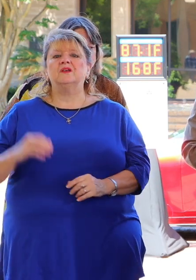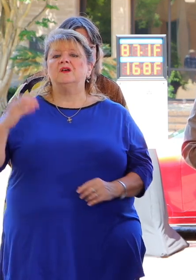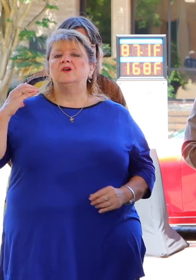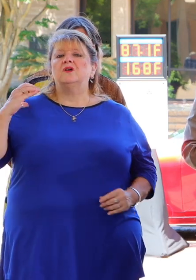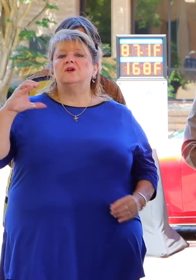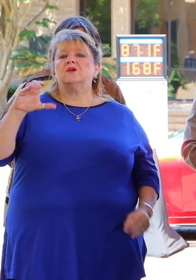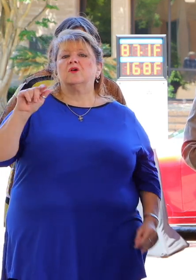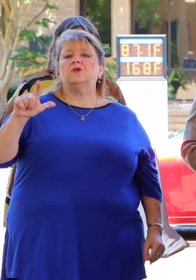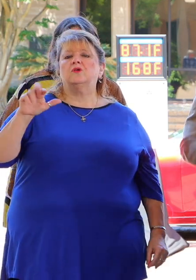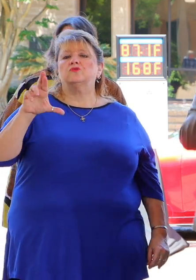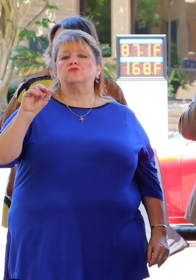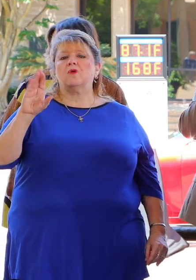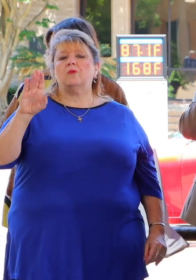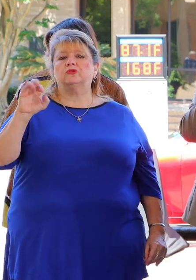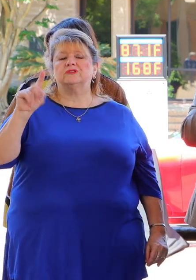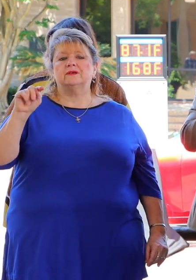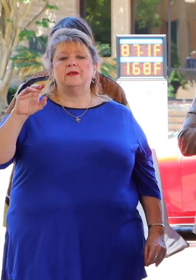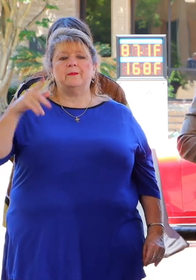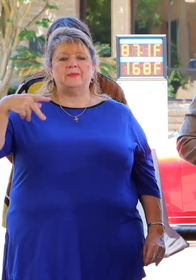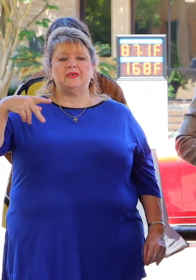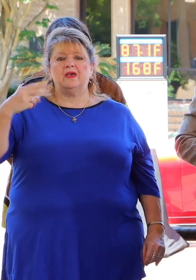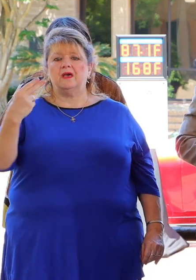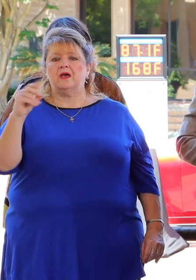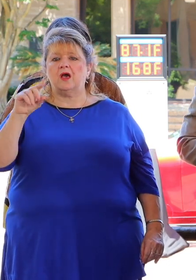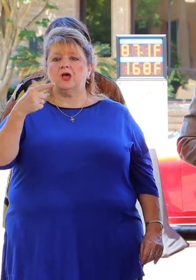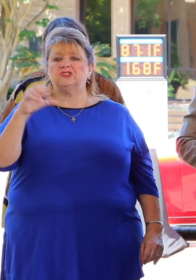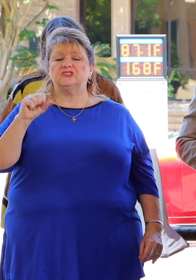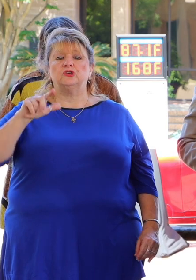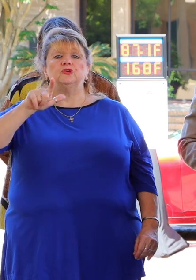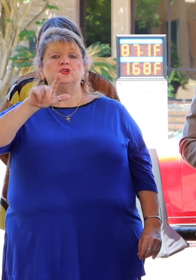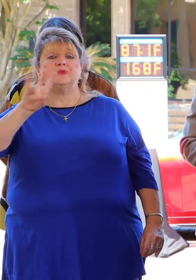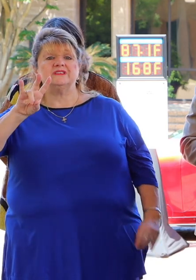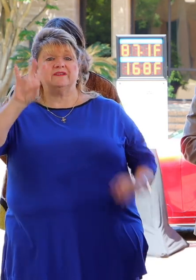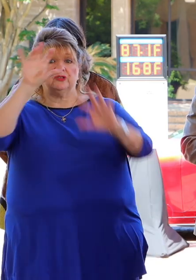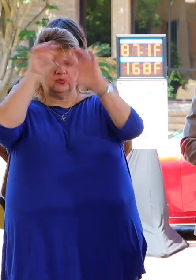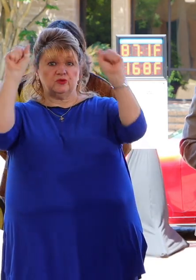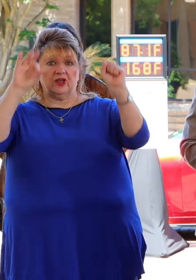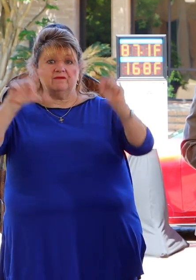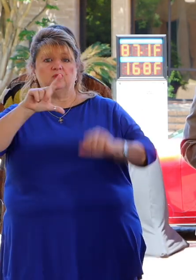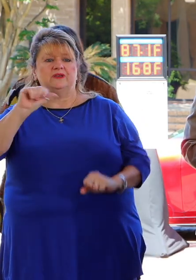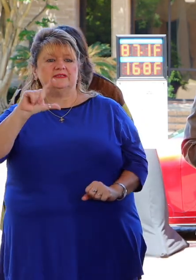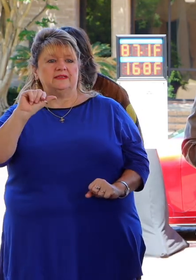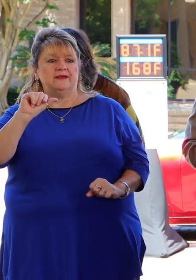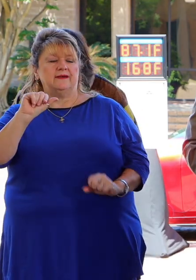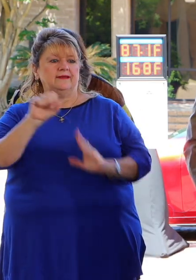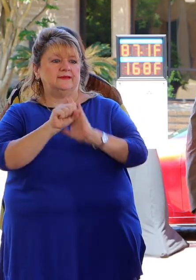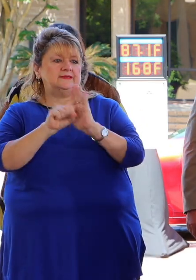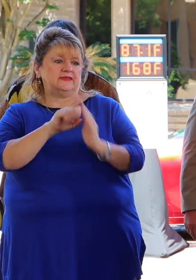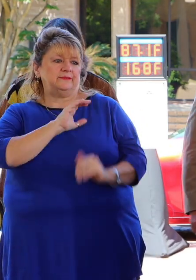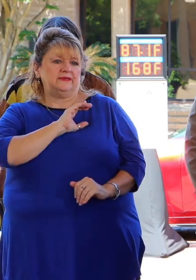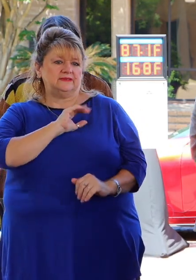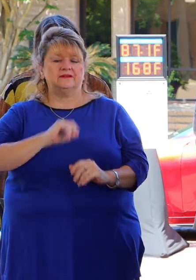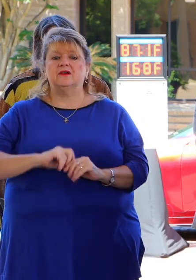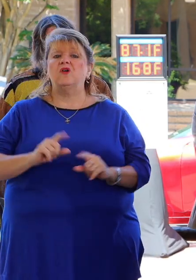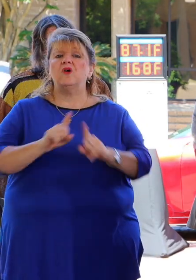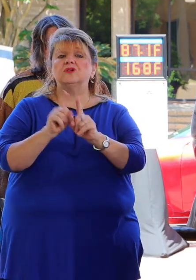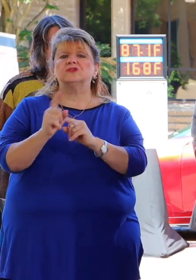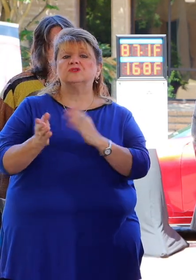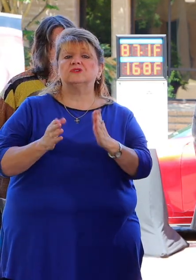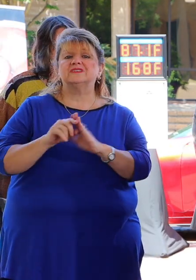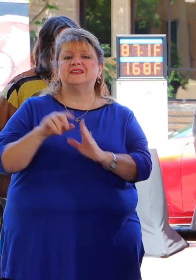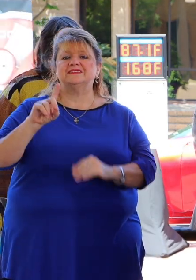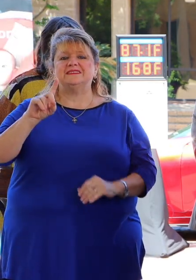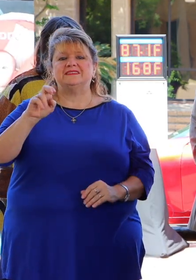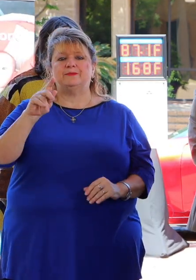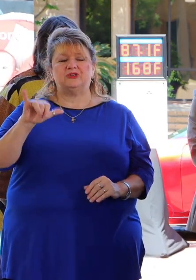Colonel Robert P. Hodges is the 27th Superintendent of Louisiana State Police, and he also serves as the